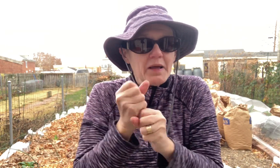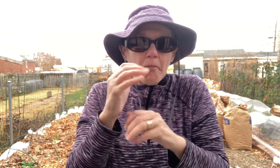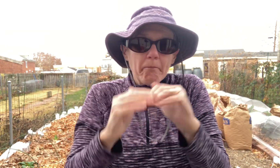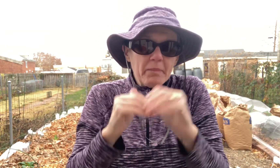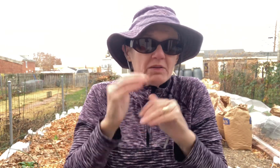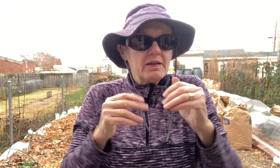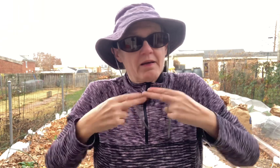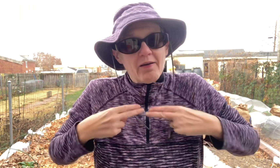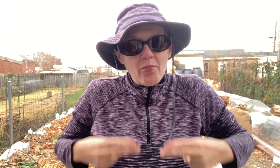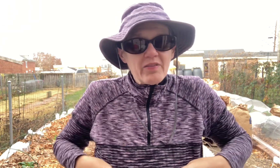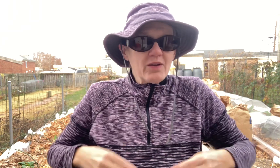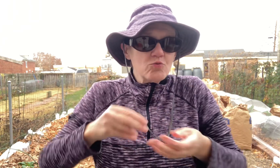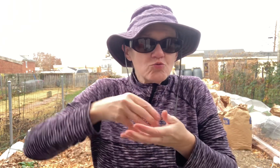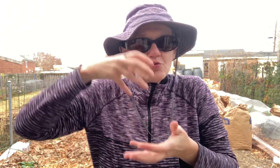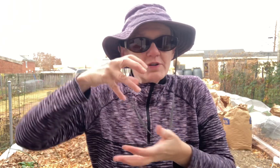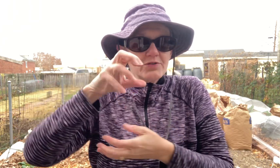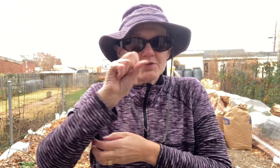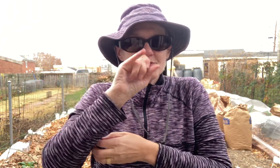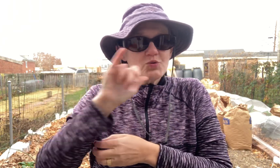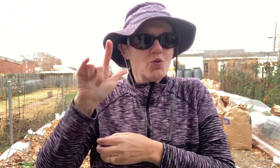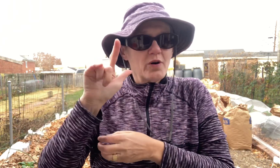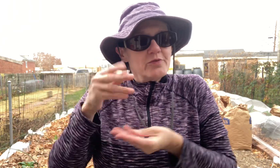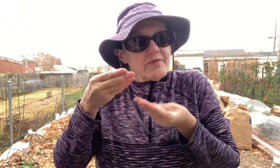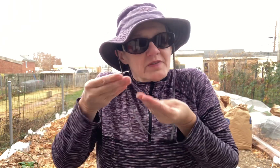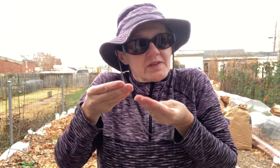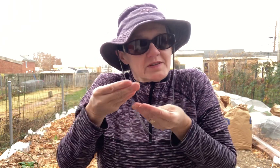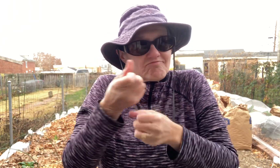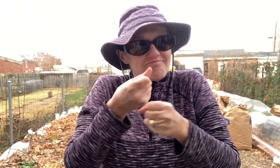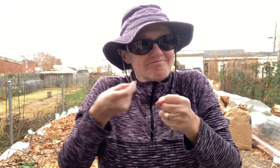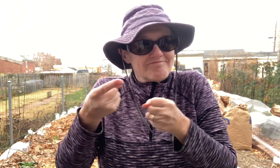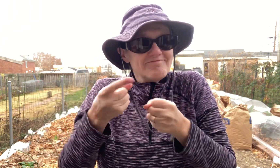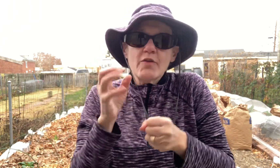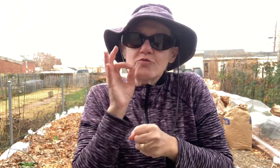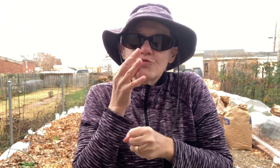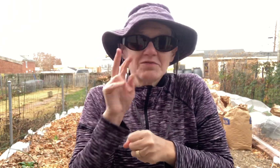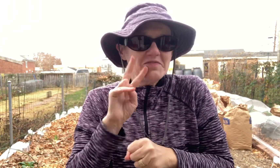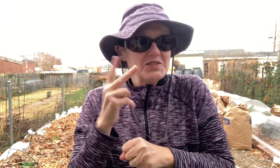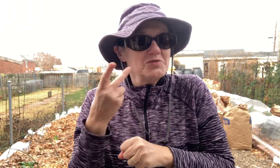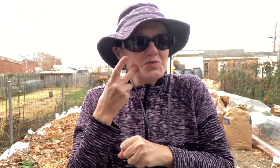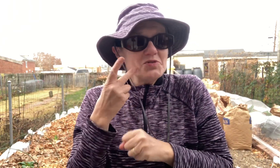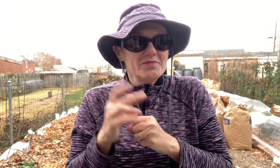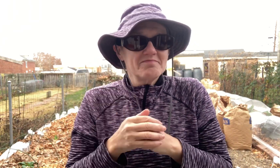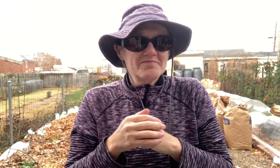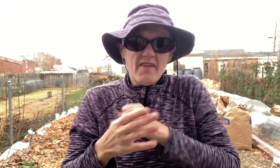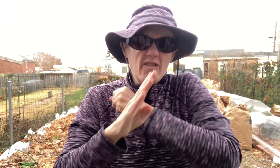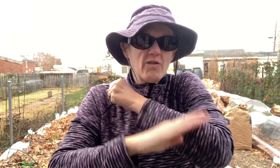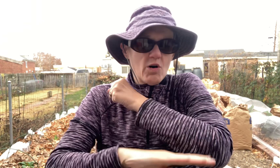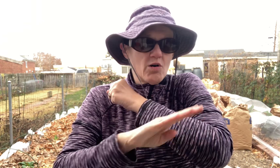during the winter and the spring and the summer, and it's going to make rich,